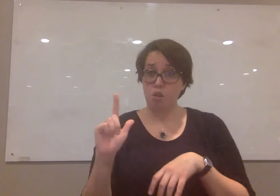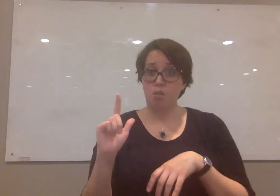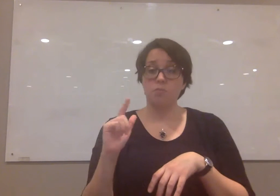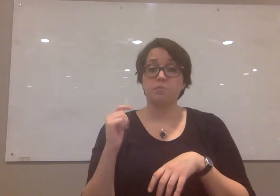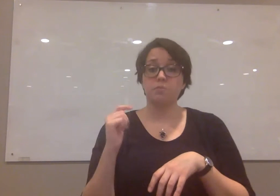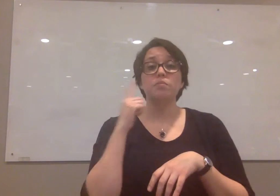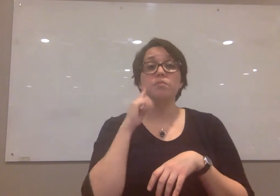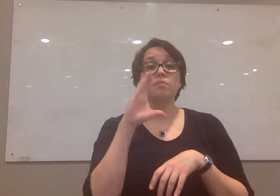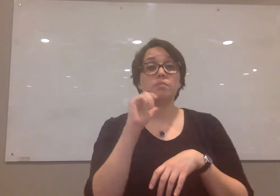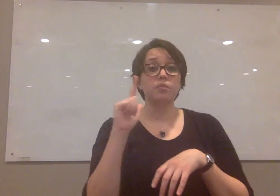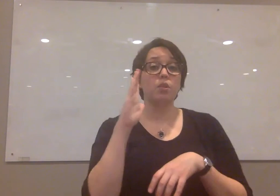actually fail.